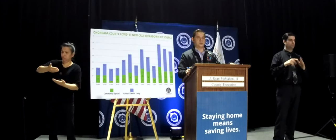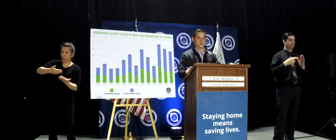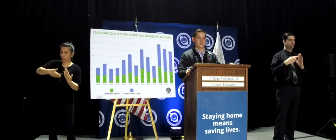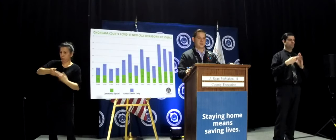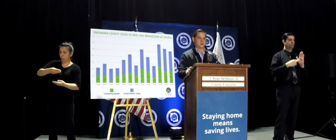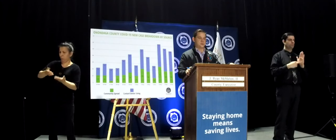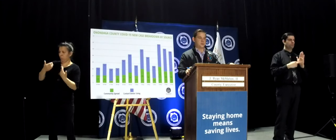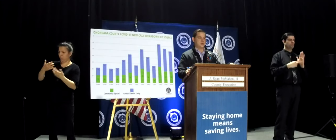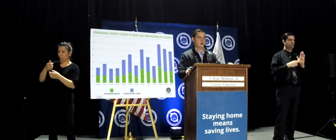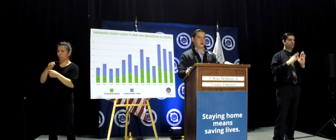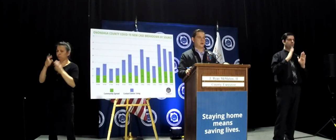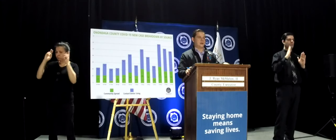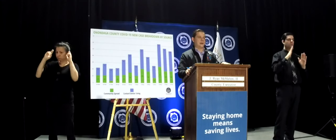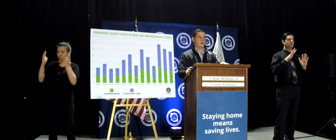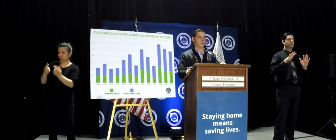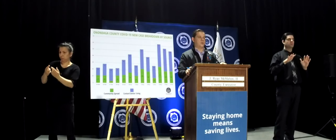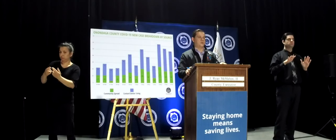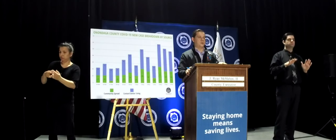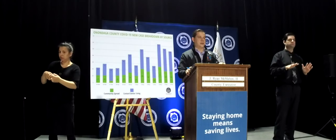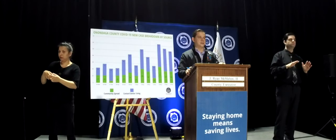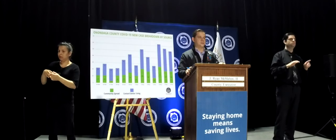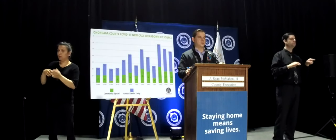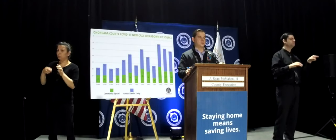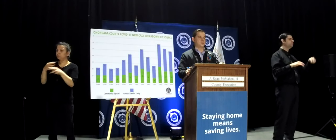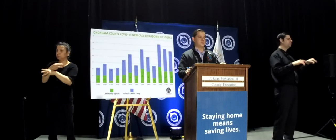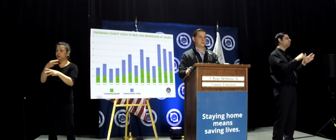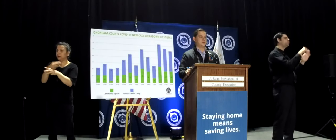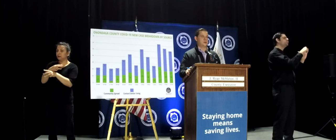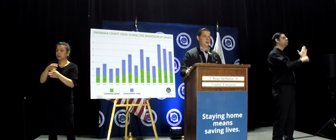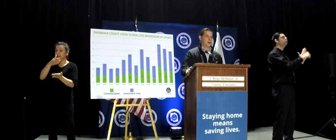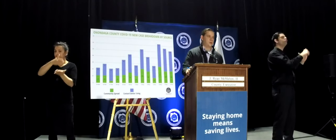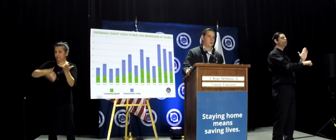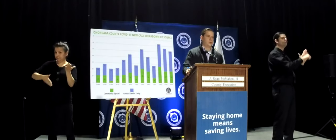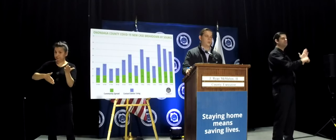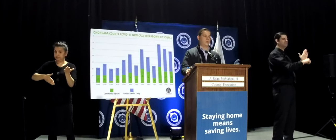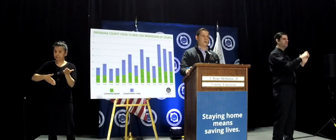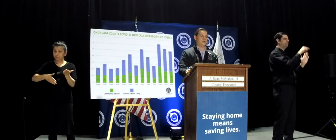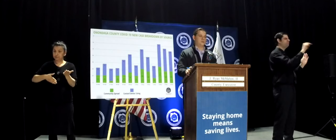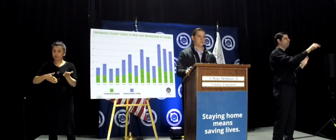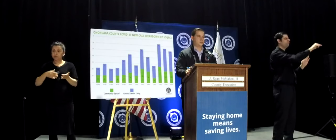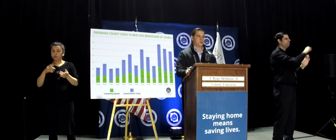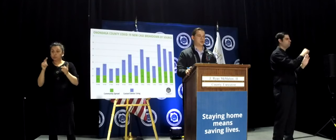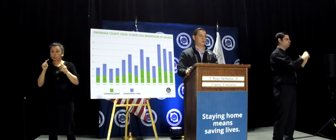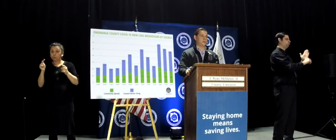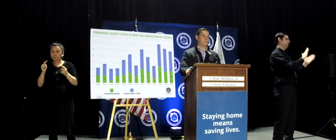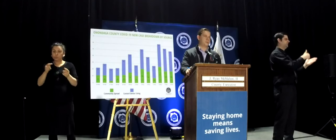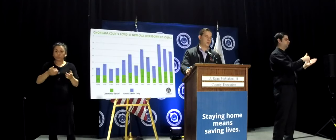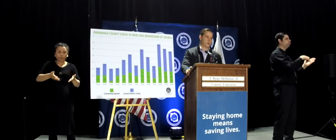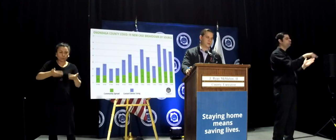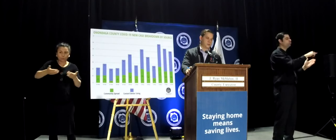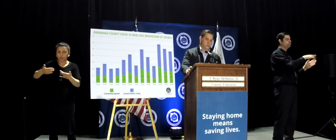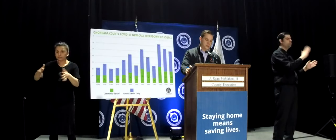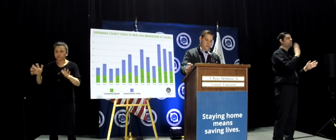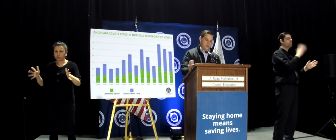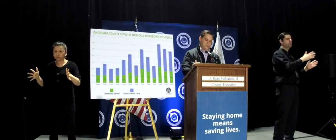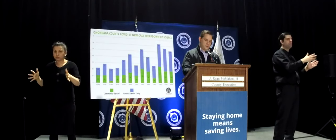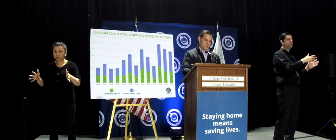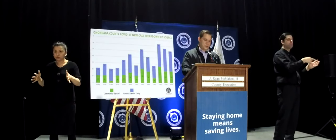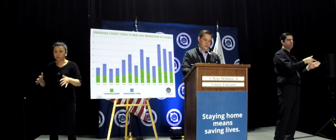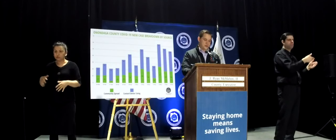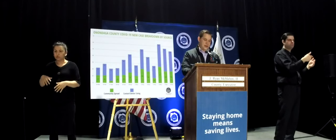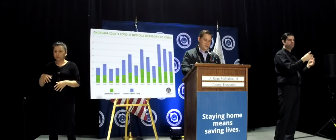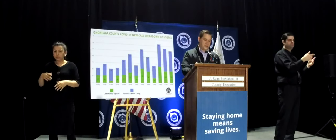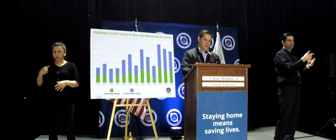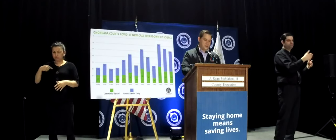of the surgery centers aren't yet open for elective surgeries. We believe they should be, and we'll continue to make those.